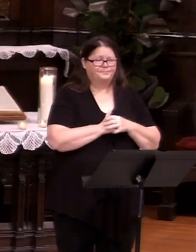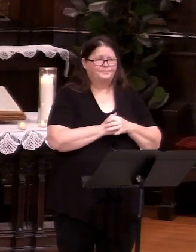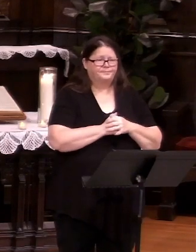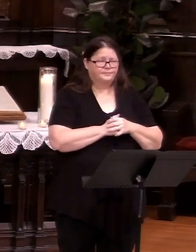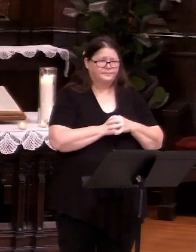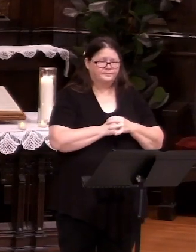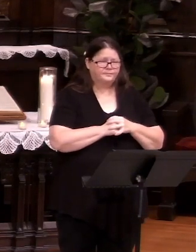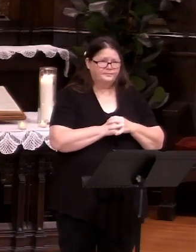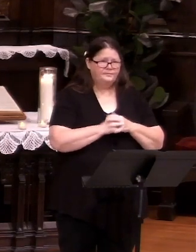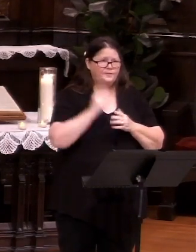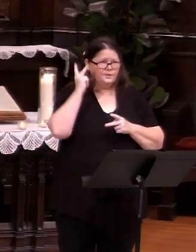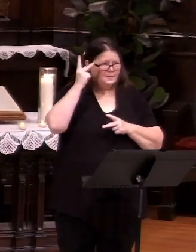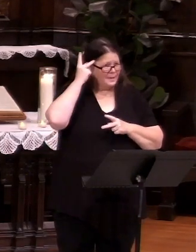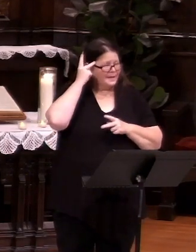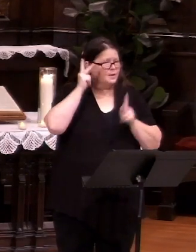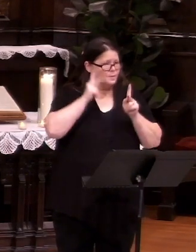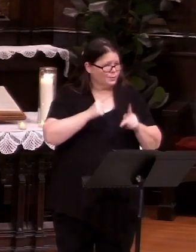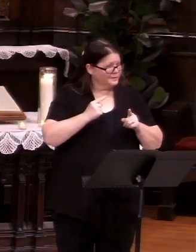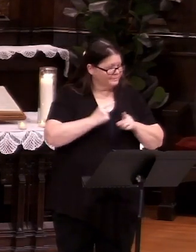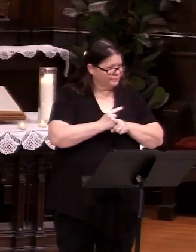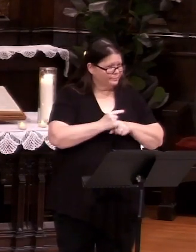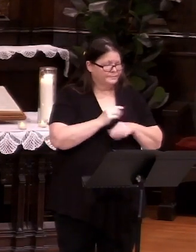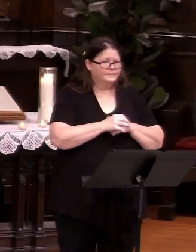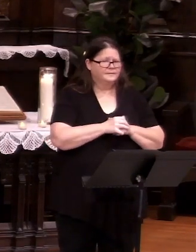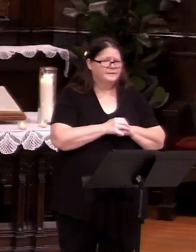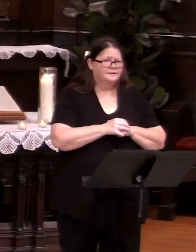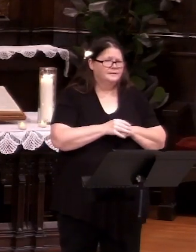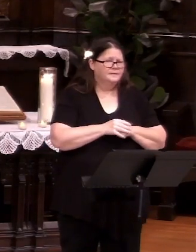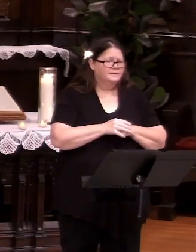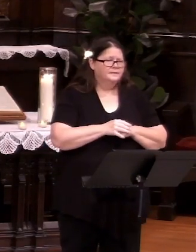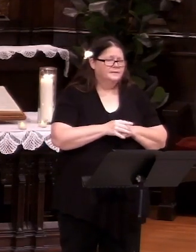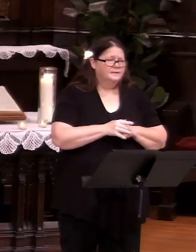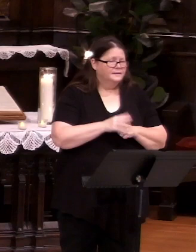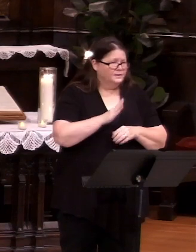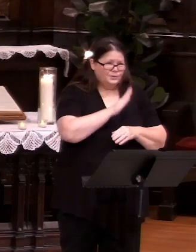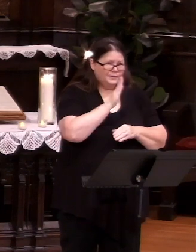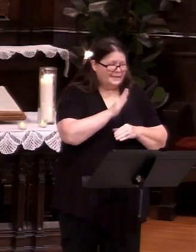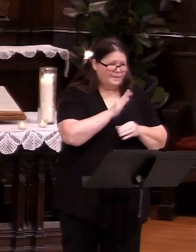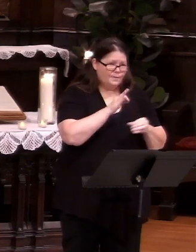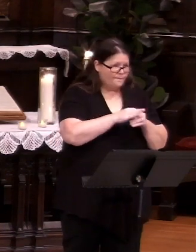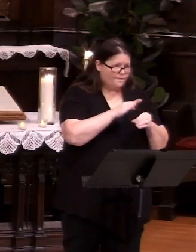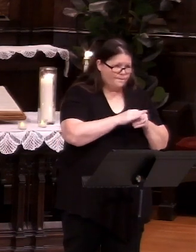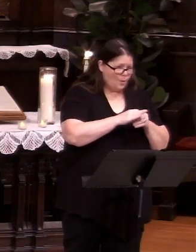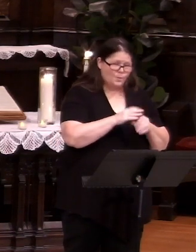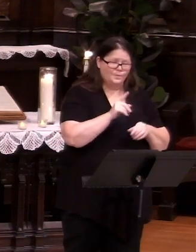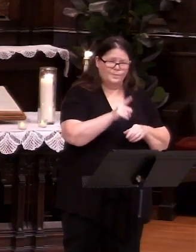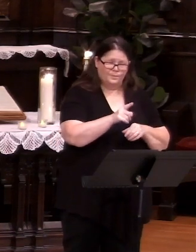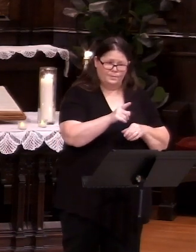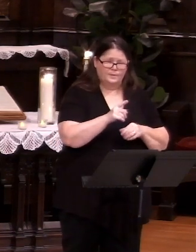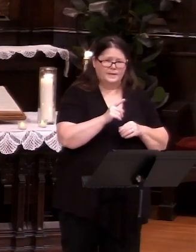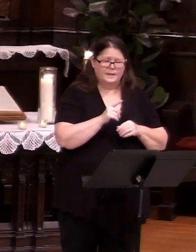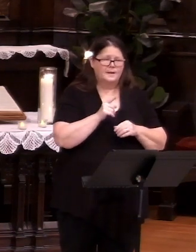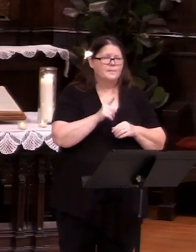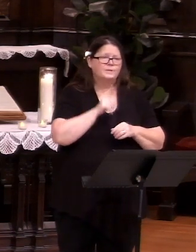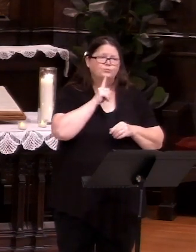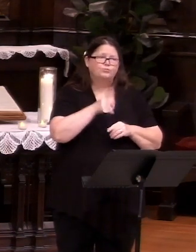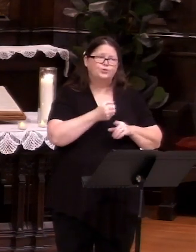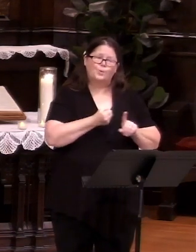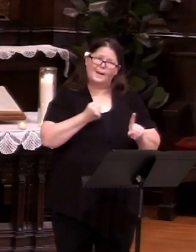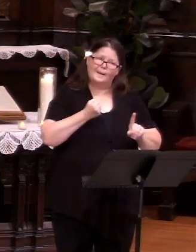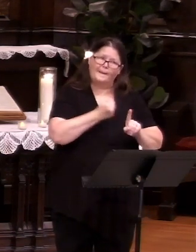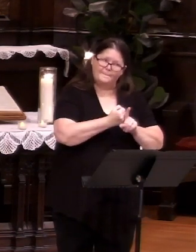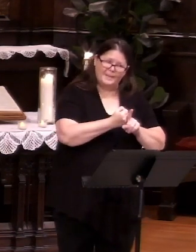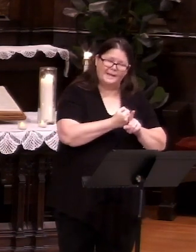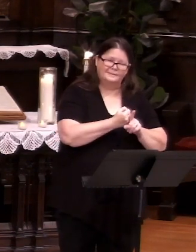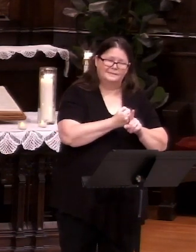controversial political figures. While she was never an elected official, Evita had a profound and lasting impact on the